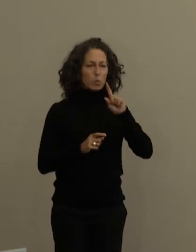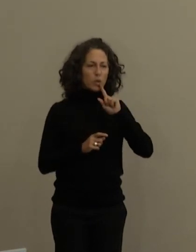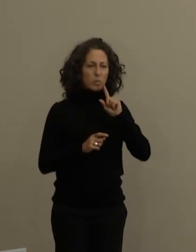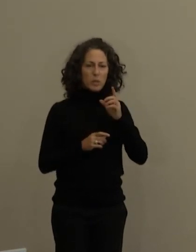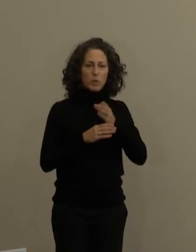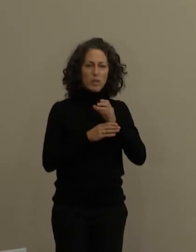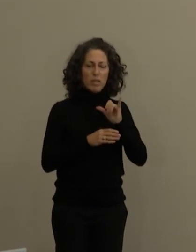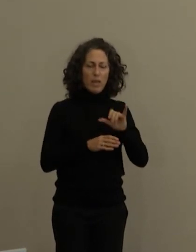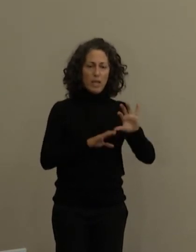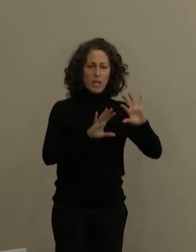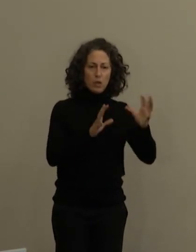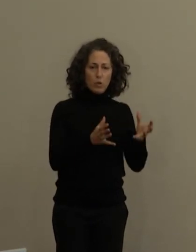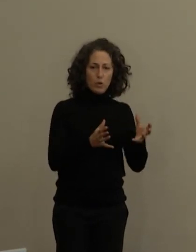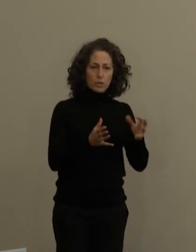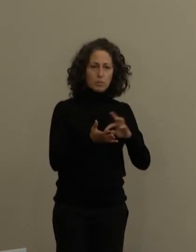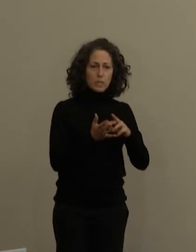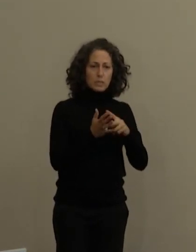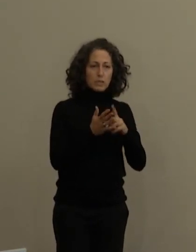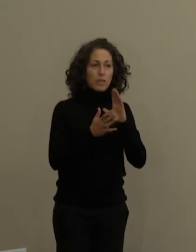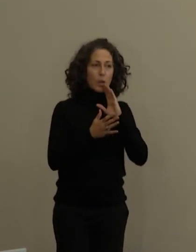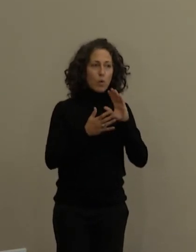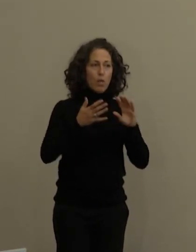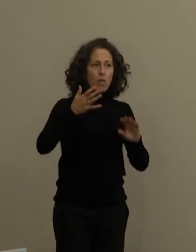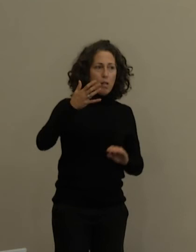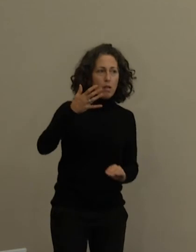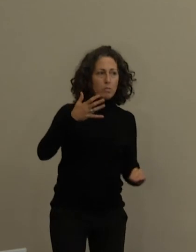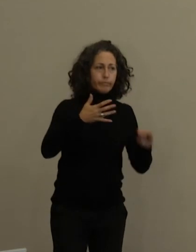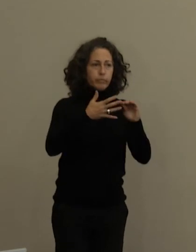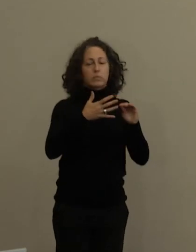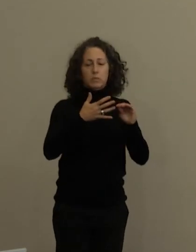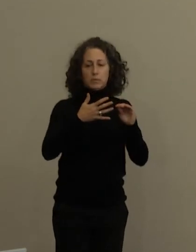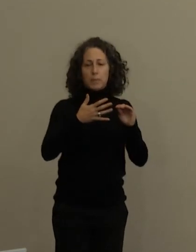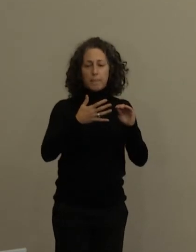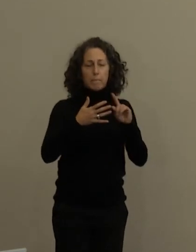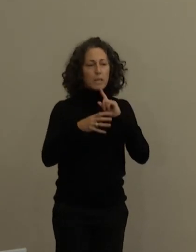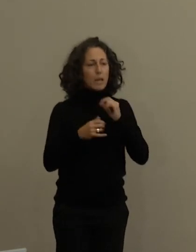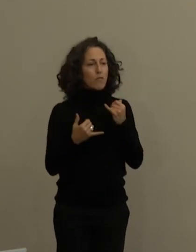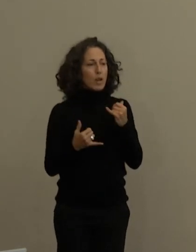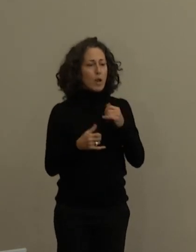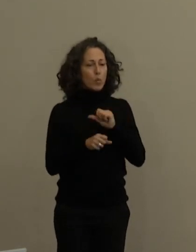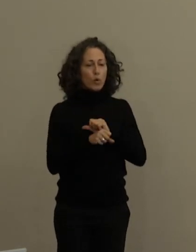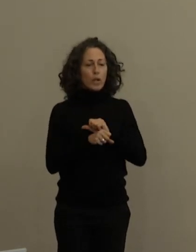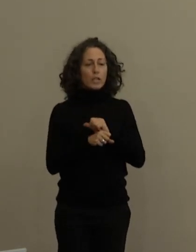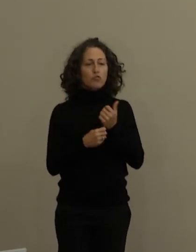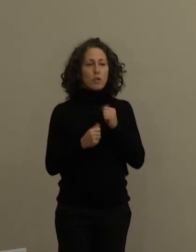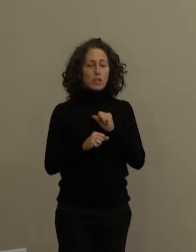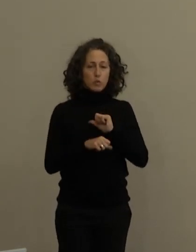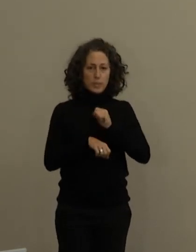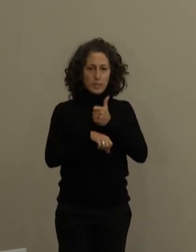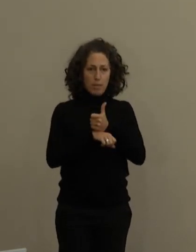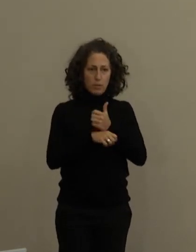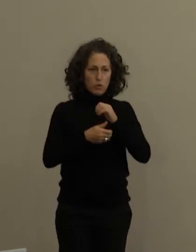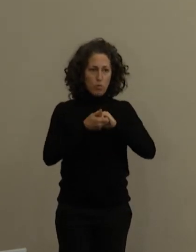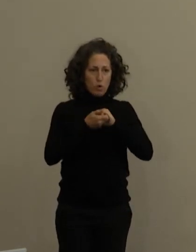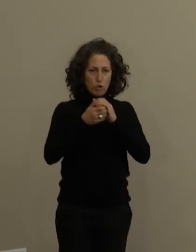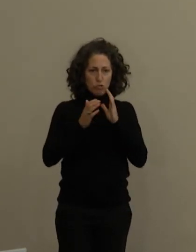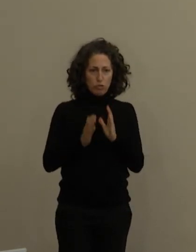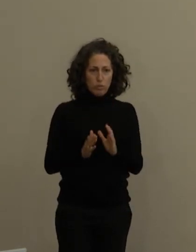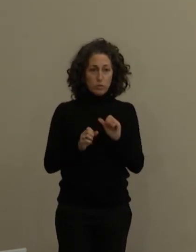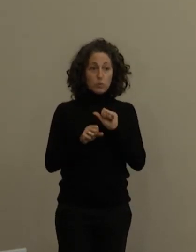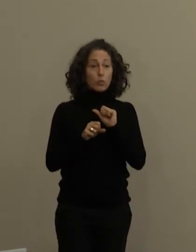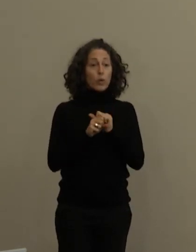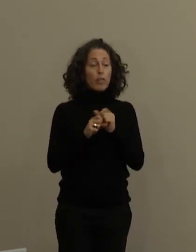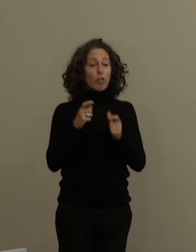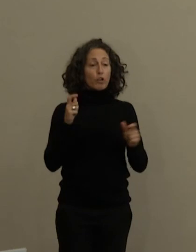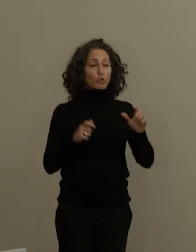category, and they would be prioritized at that point. But we need to be working on continuing to establish those partnerships with those workplaces,